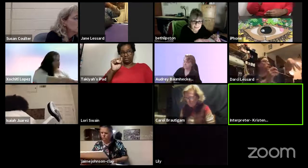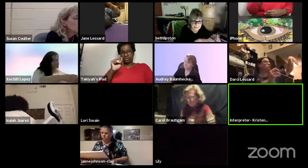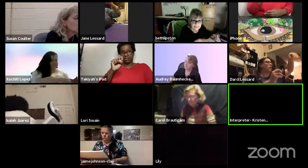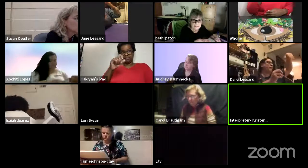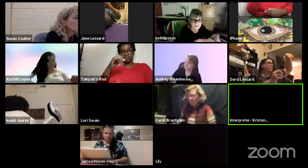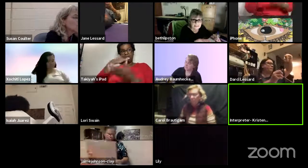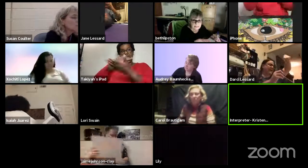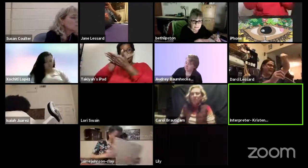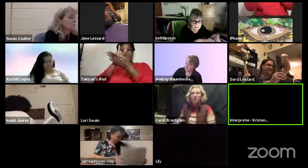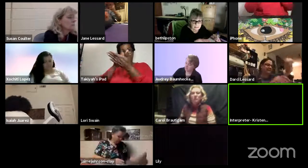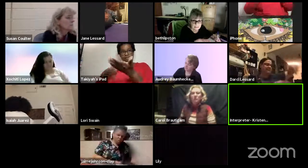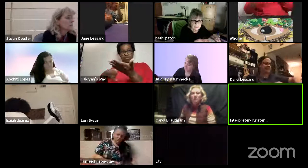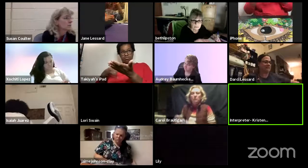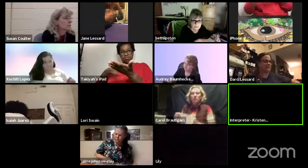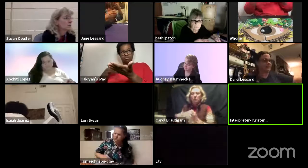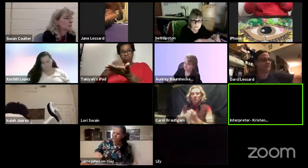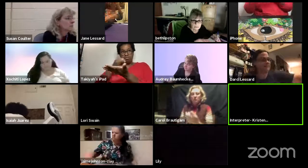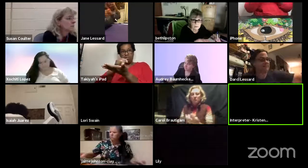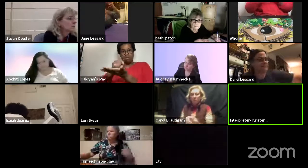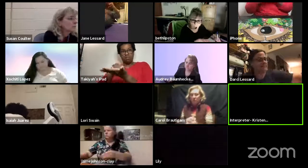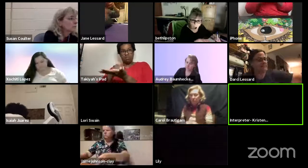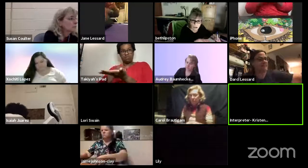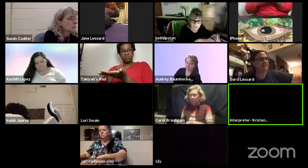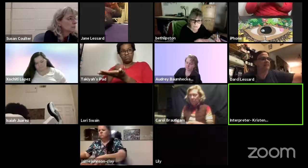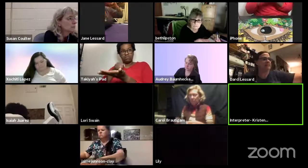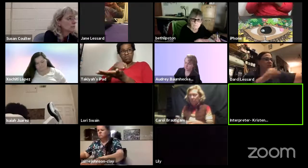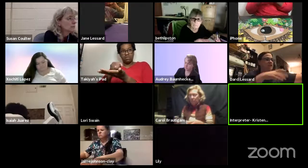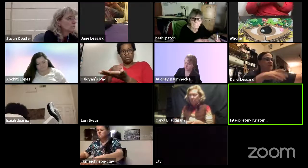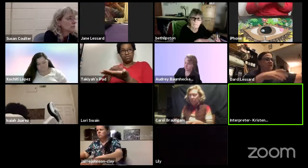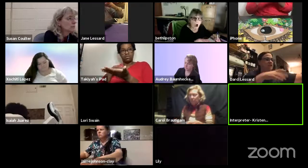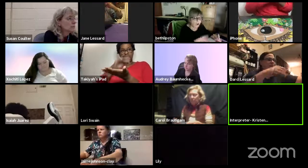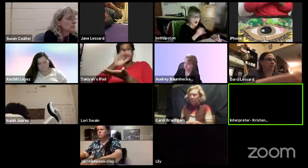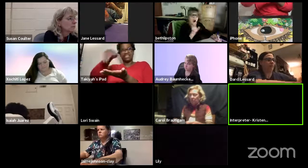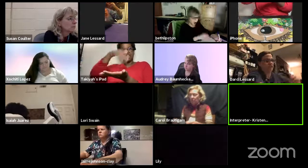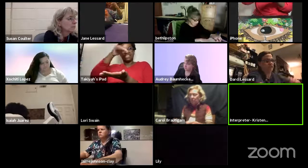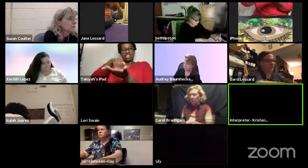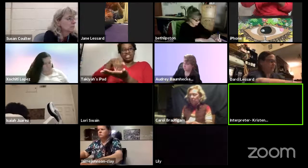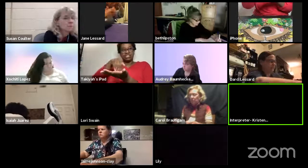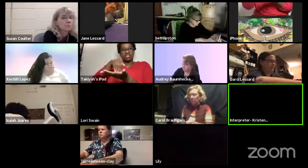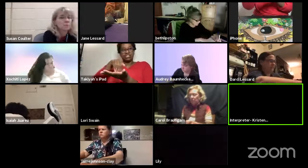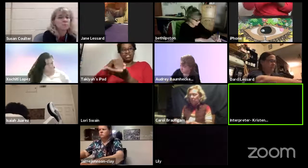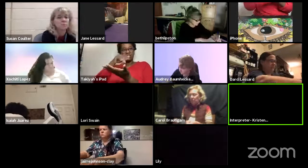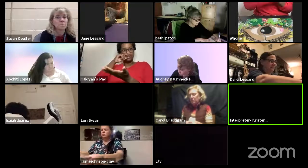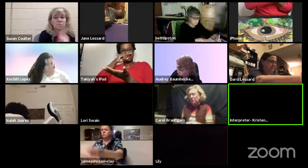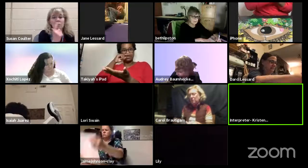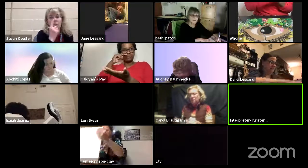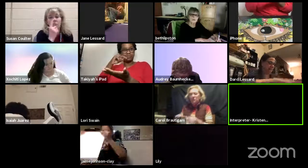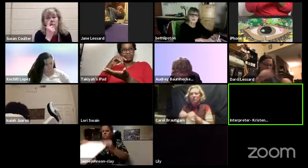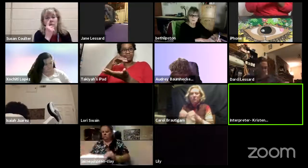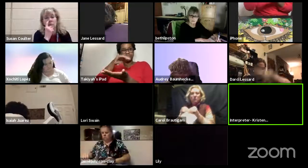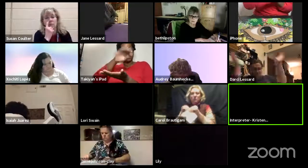Dyer. And then S Dyer's Art Hmm. Center.